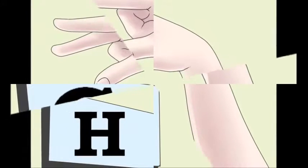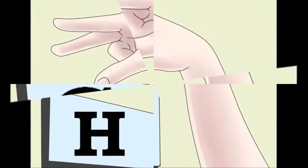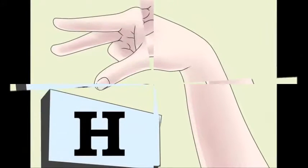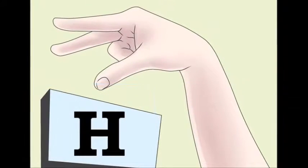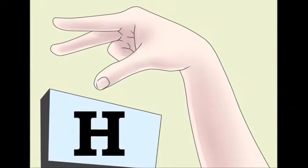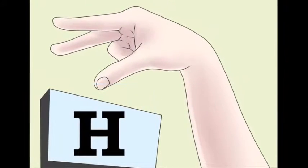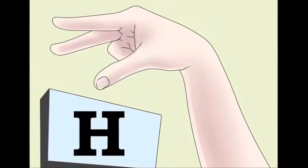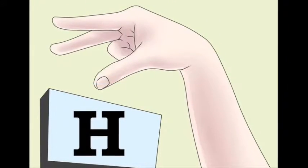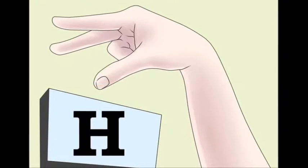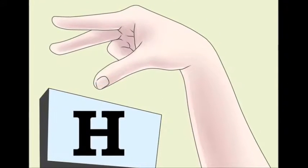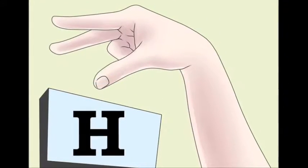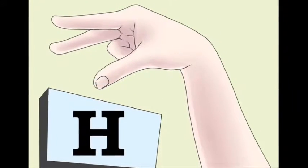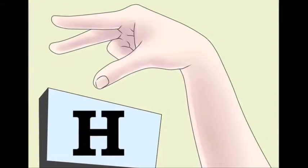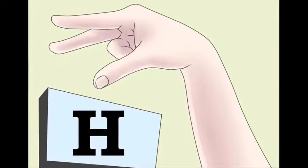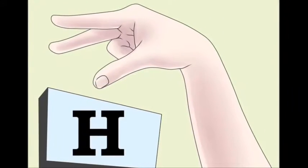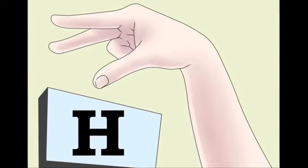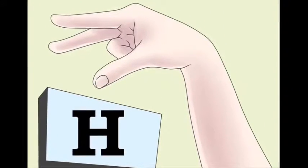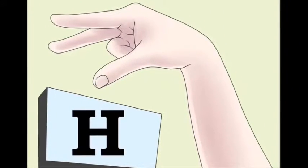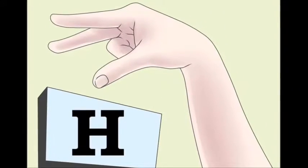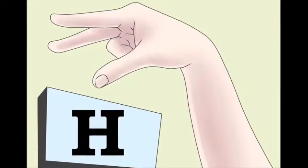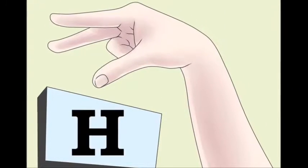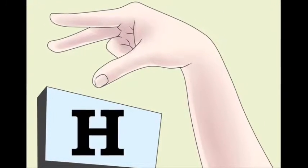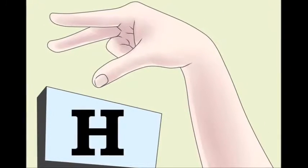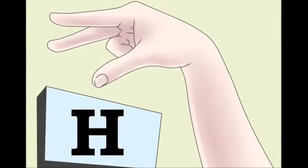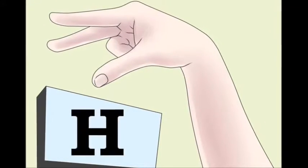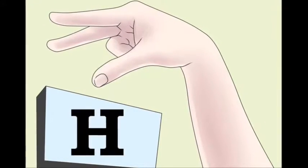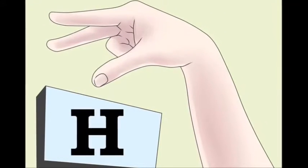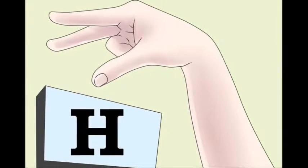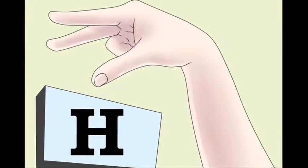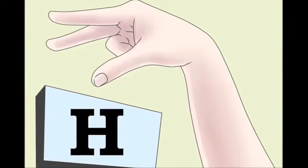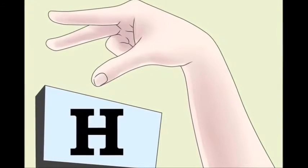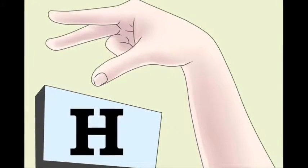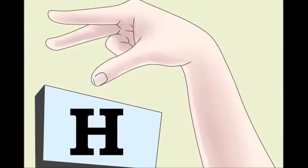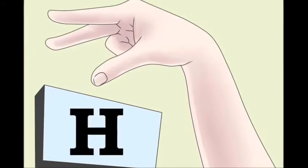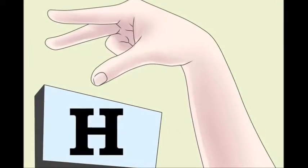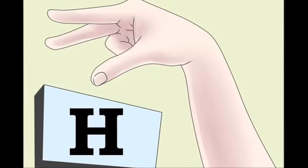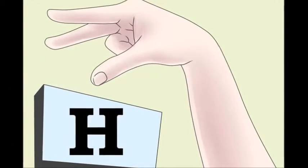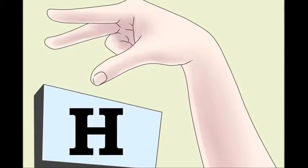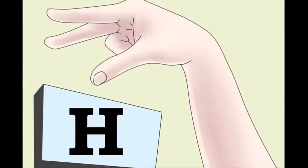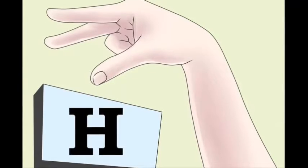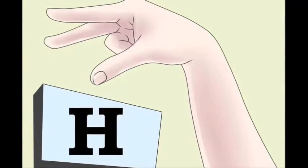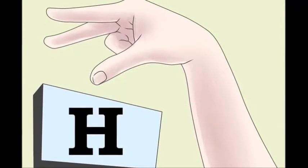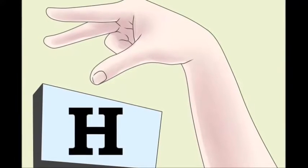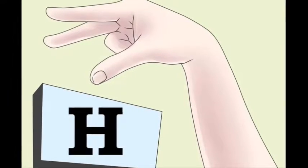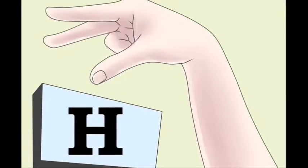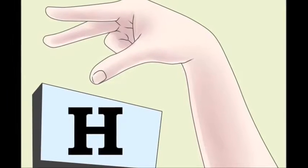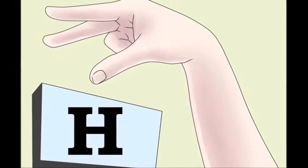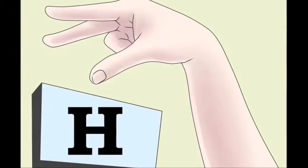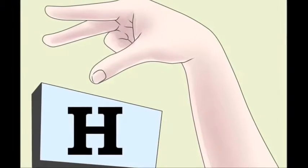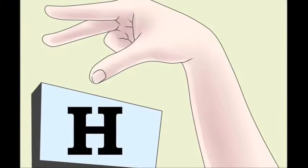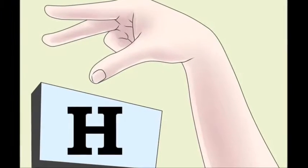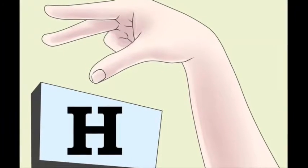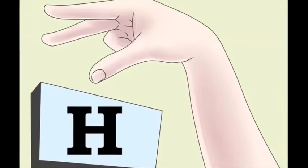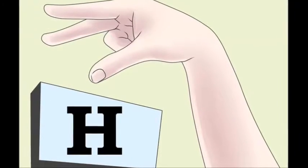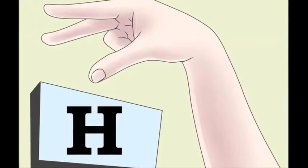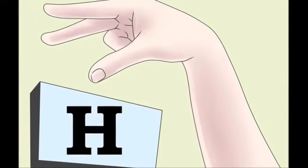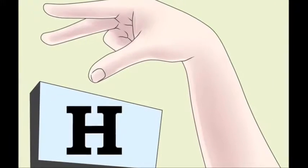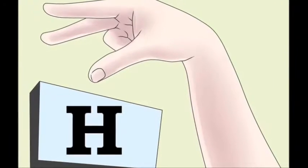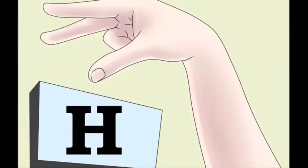Ban your four finge donne so that ti just touche your tombe. B surtout pulitin so it de no ressemblant au.